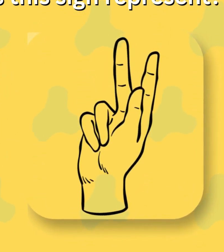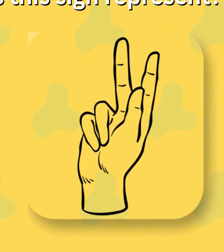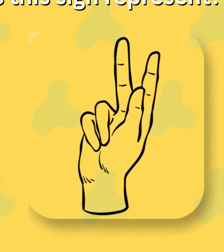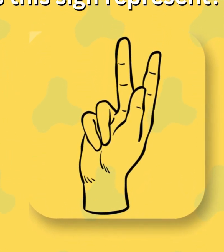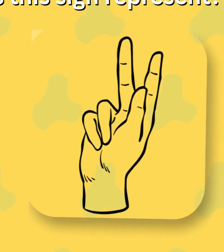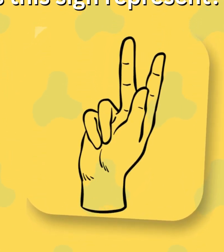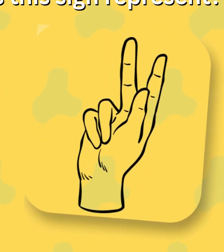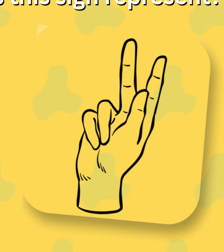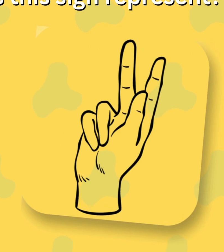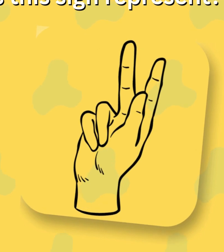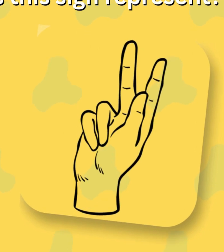It's K.